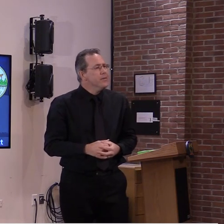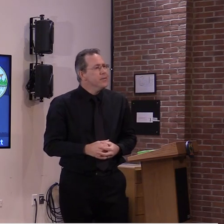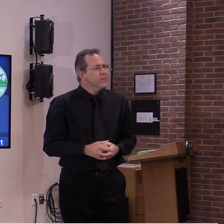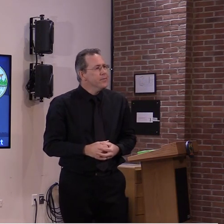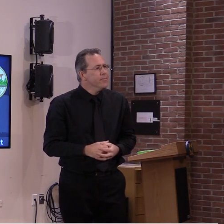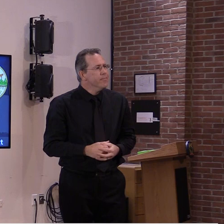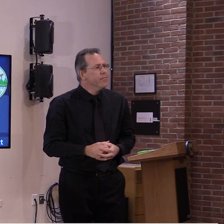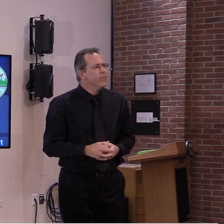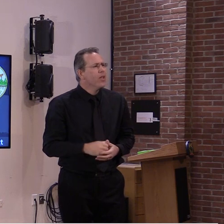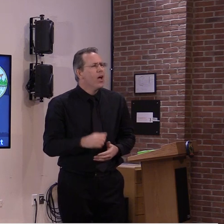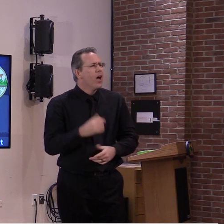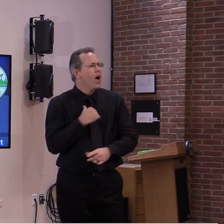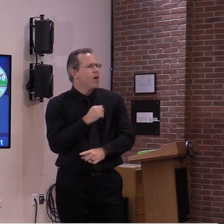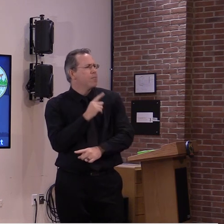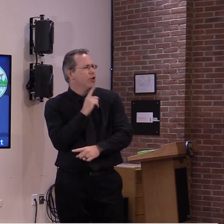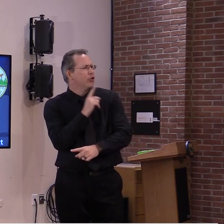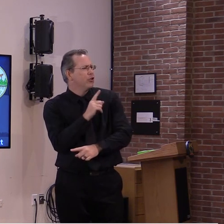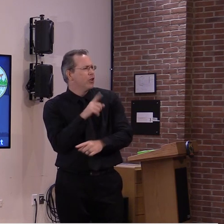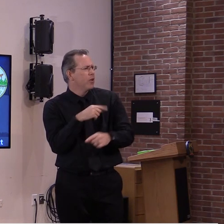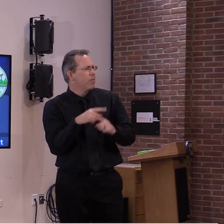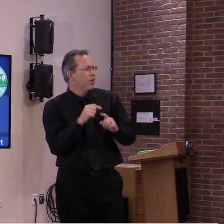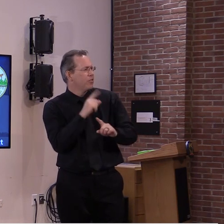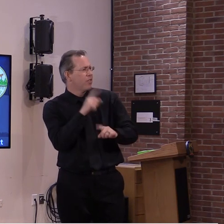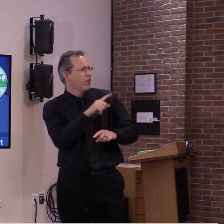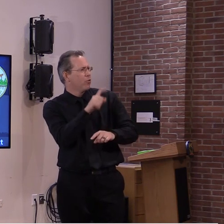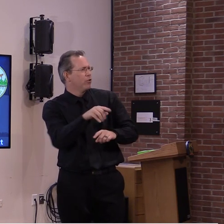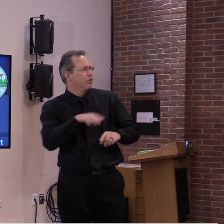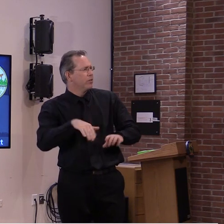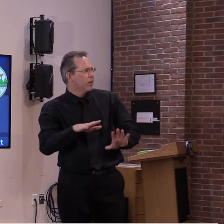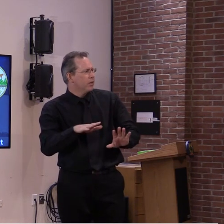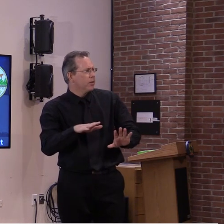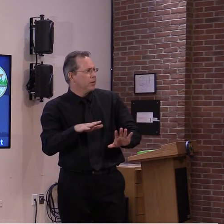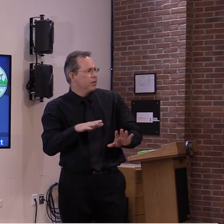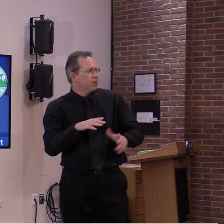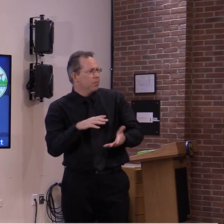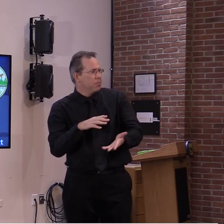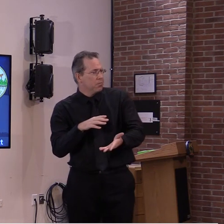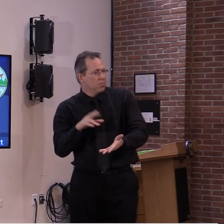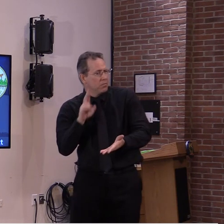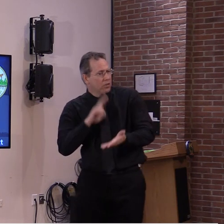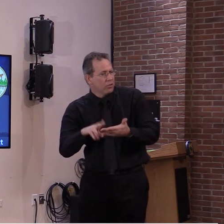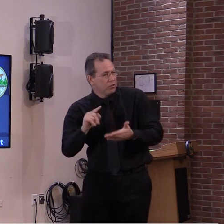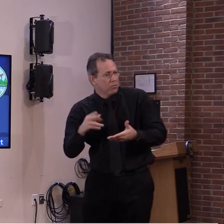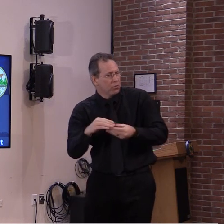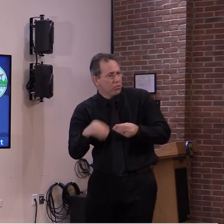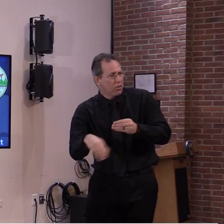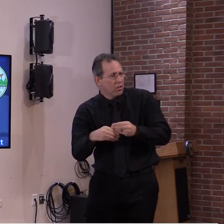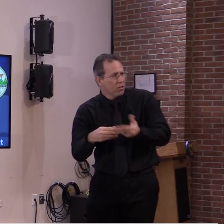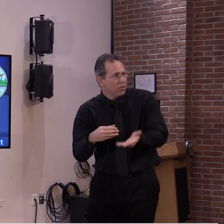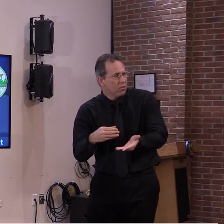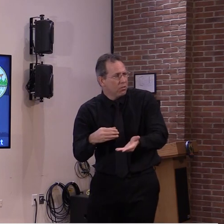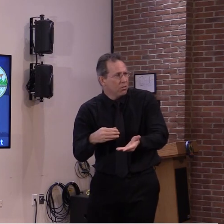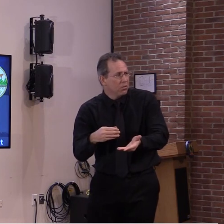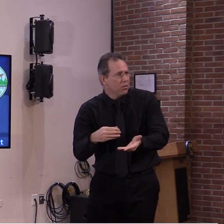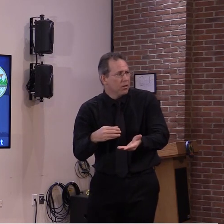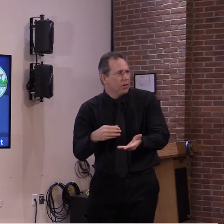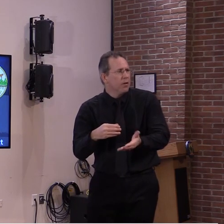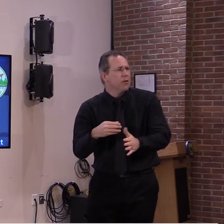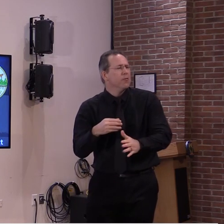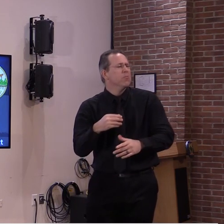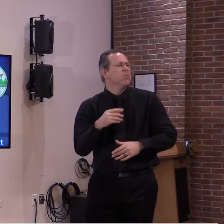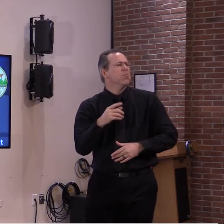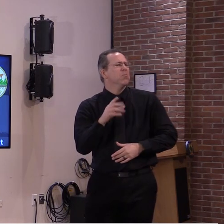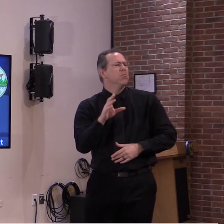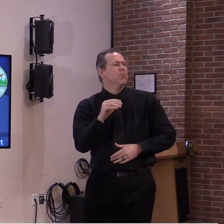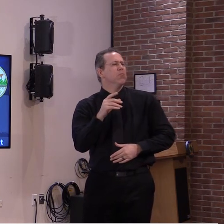at this point, but Secretary Smith or Commissioner Sherling. Well, let me take a stab at it.